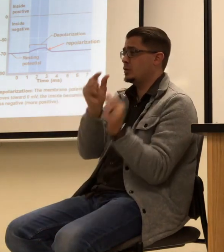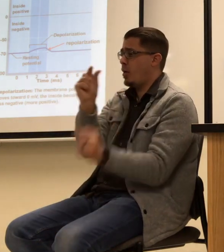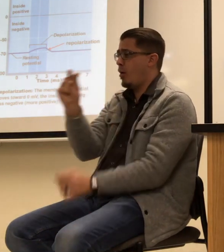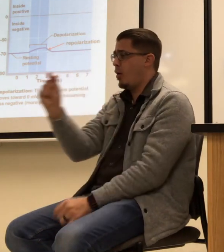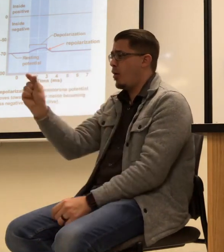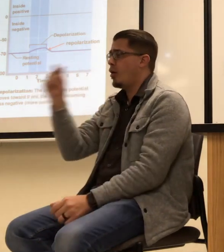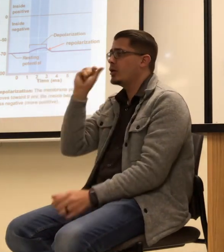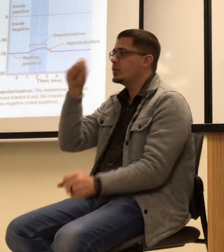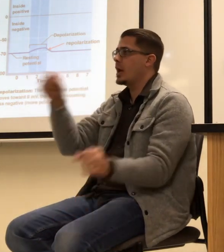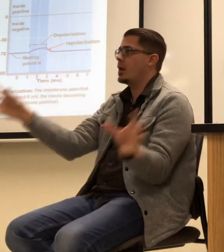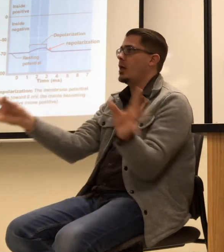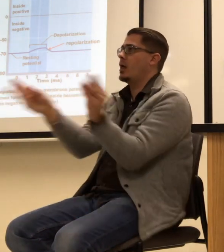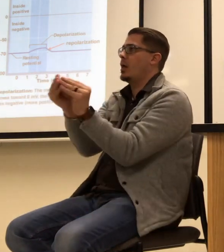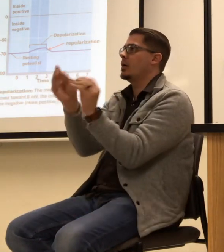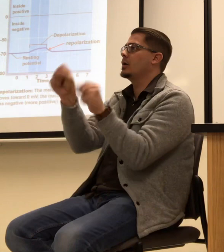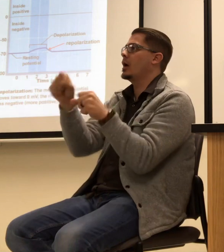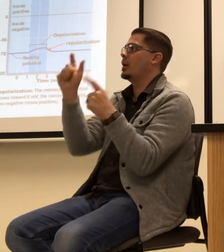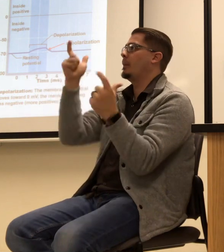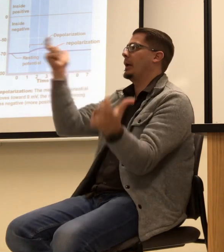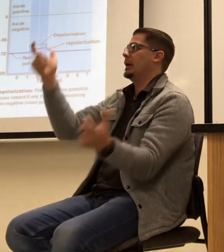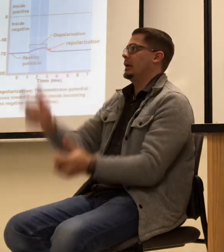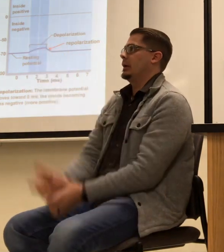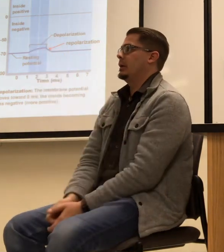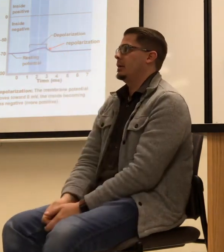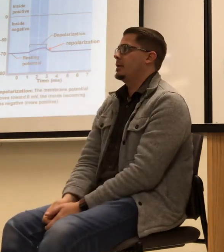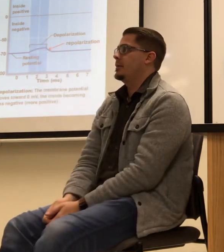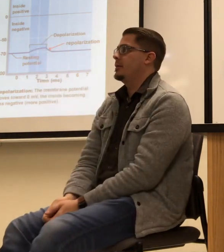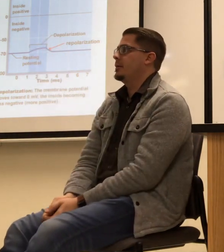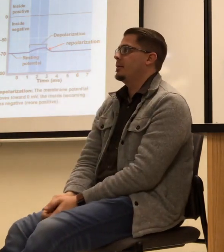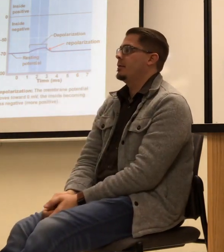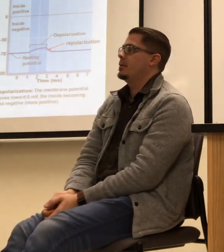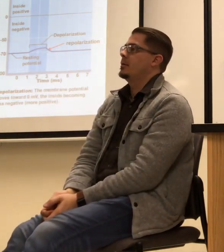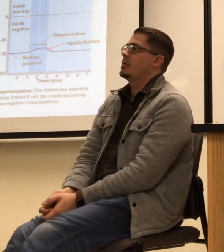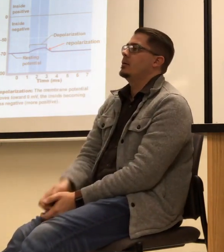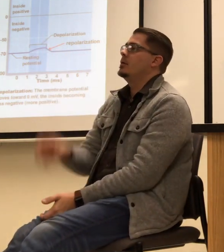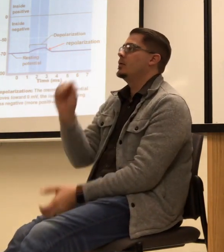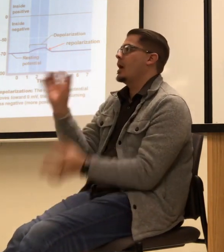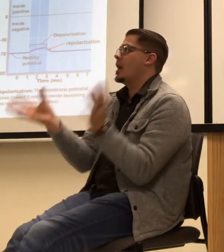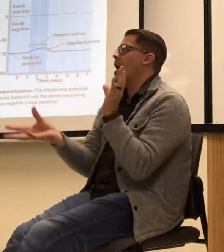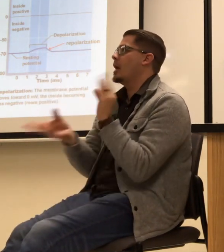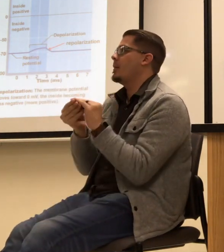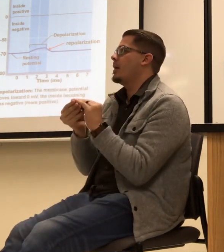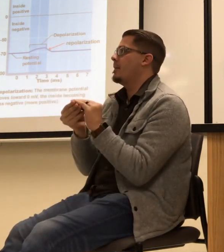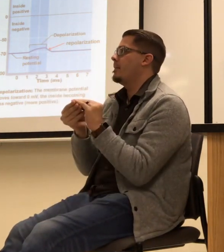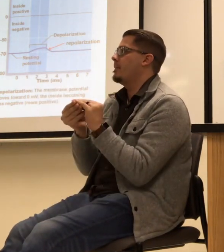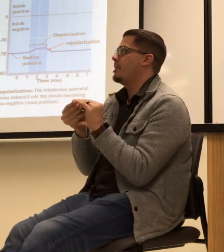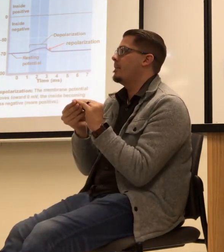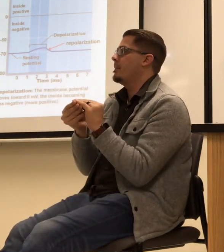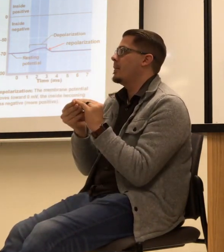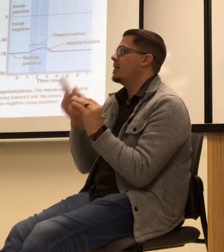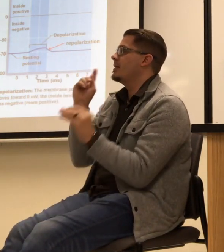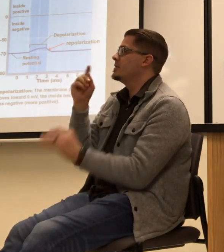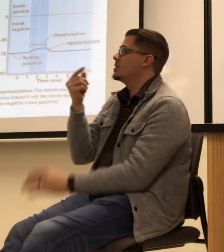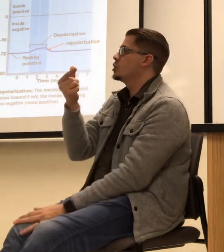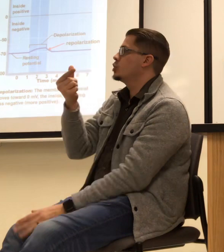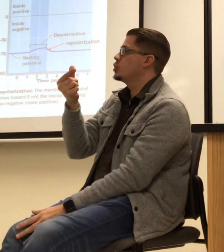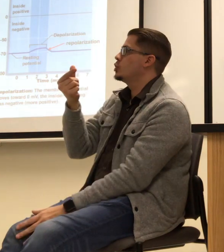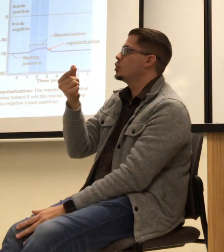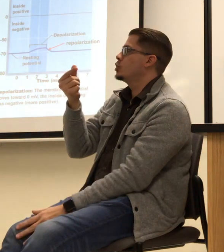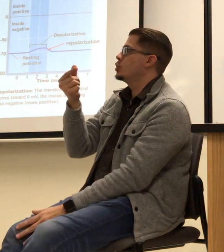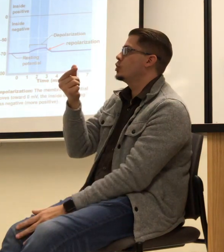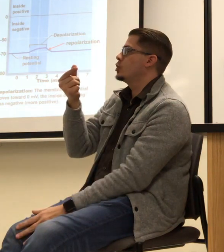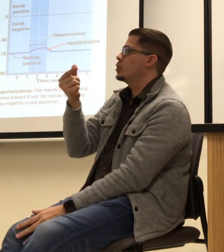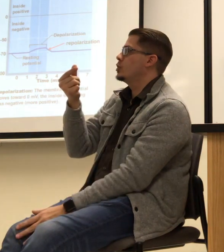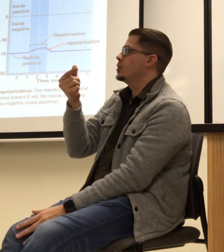I'll talk about that towards the end, but yeah, you can add them up, because like with what I just erased,